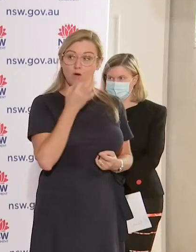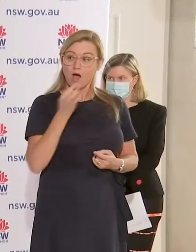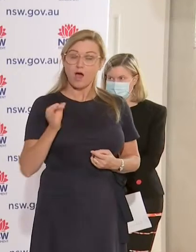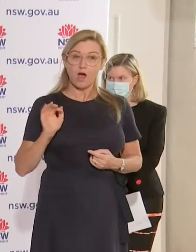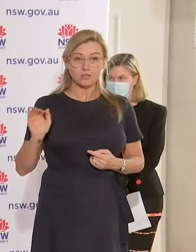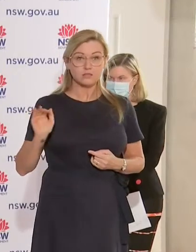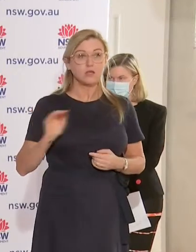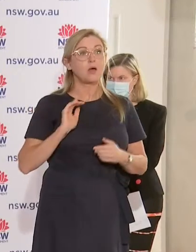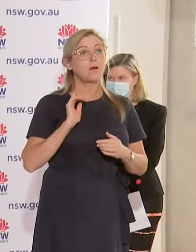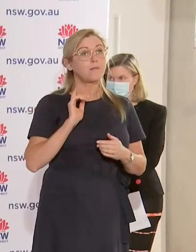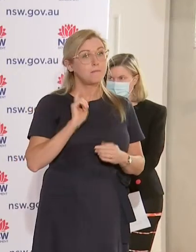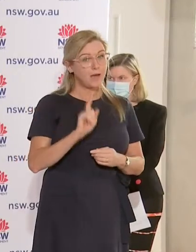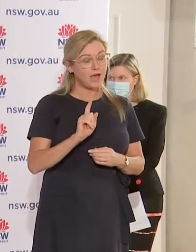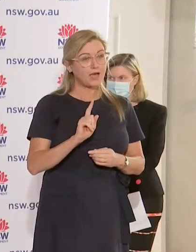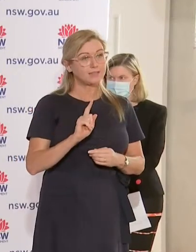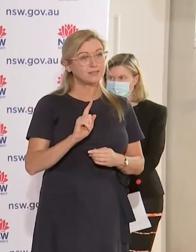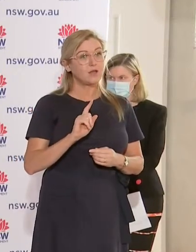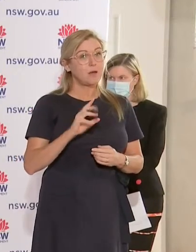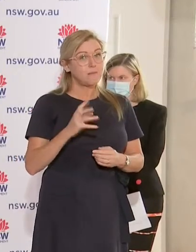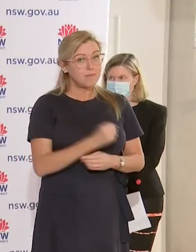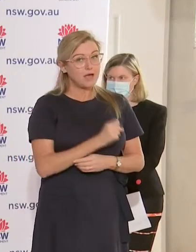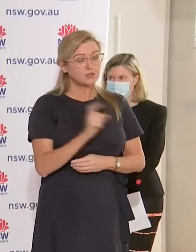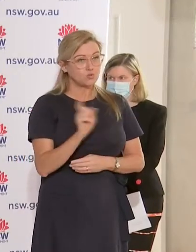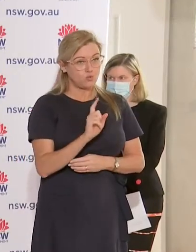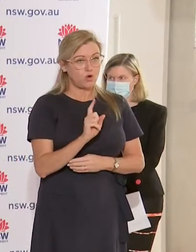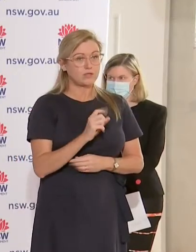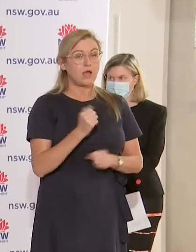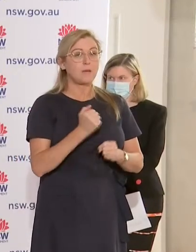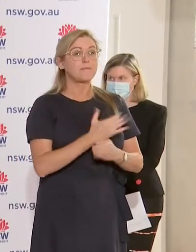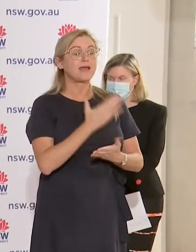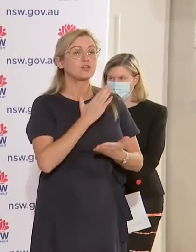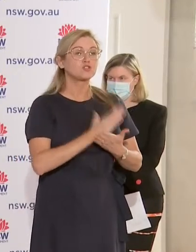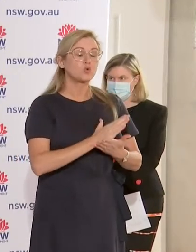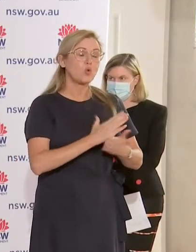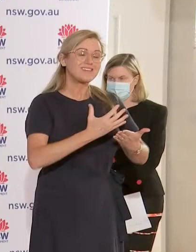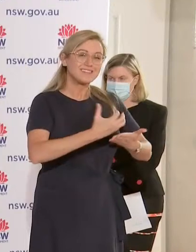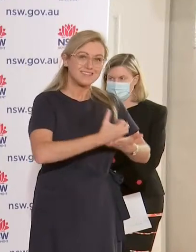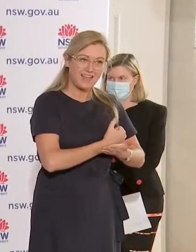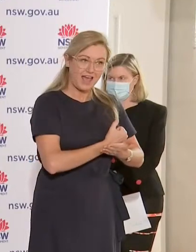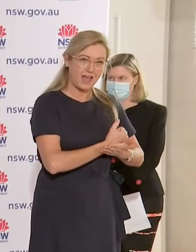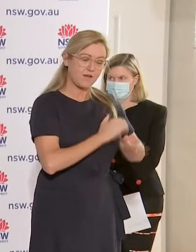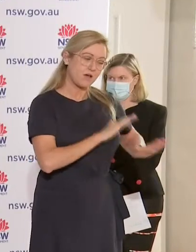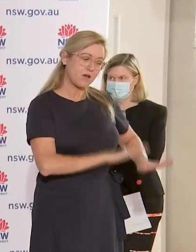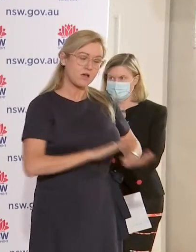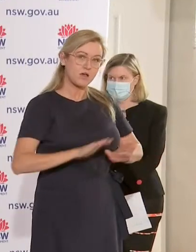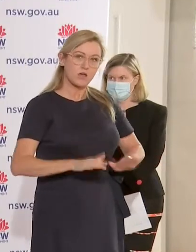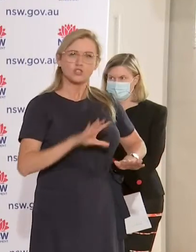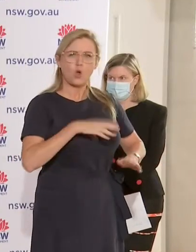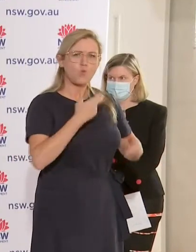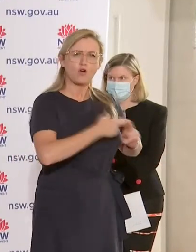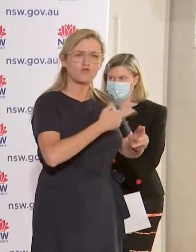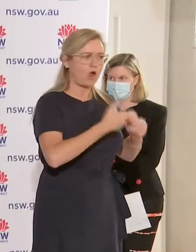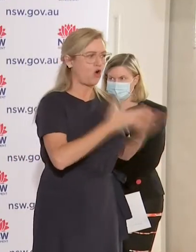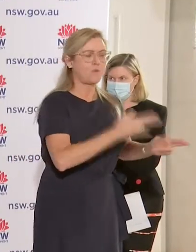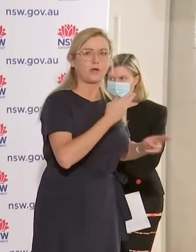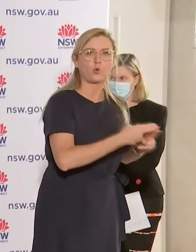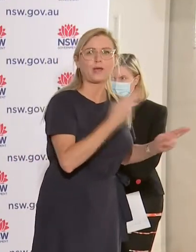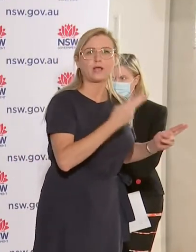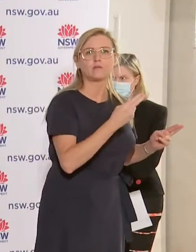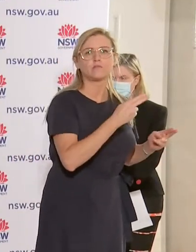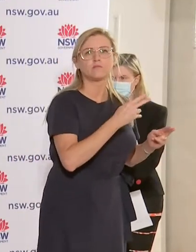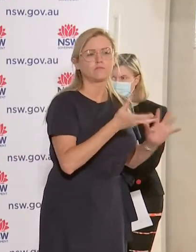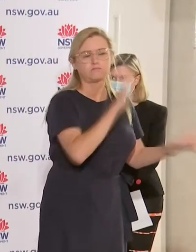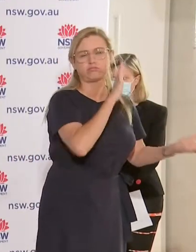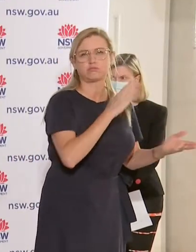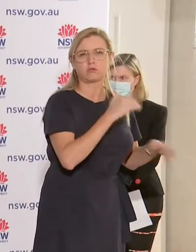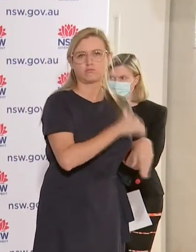reality is what we must do is have a certain and safe return to school. And every week that goes by, we're seeing increasing rates of